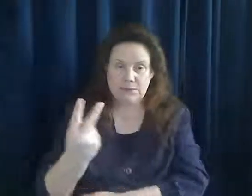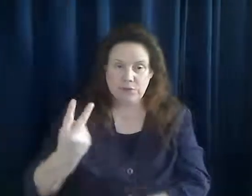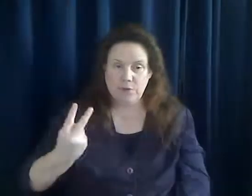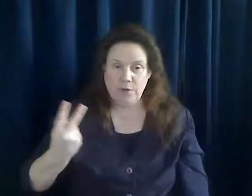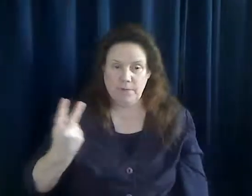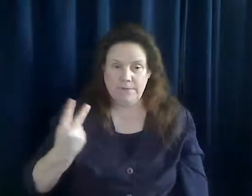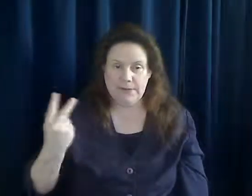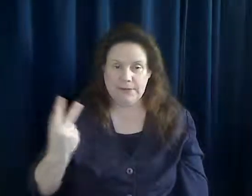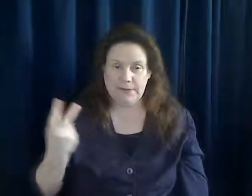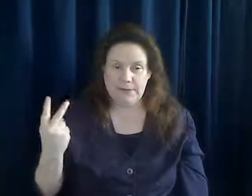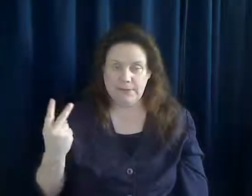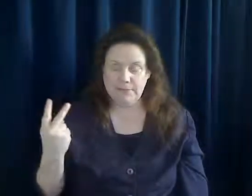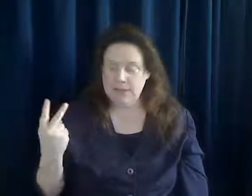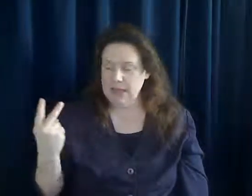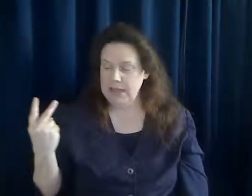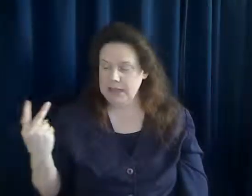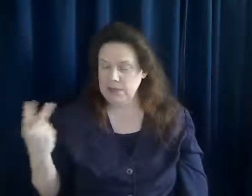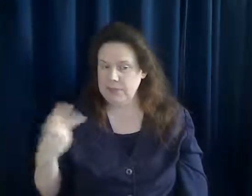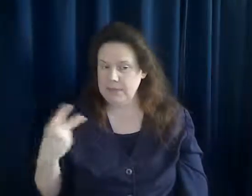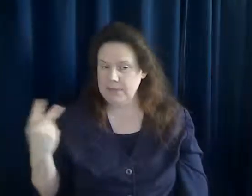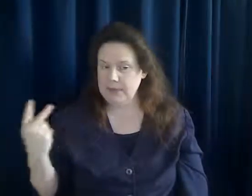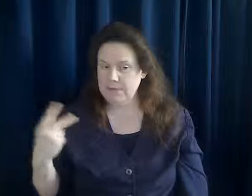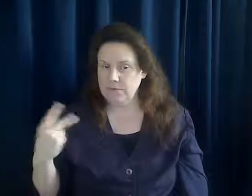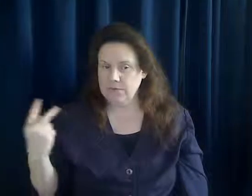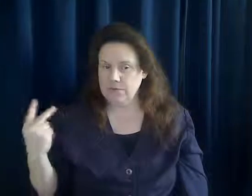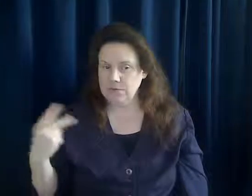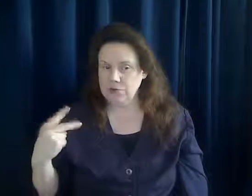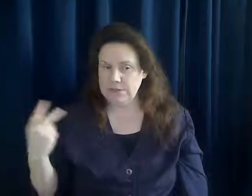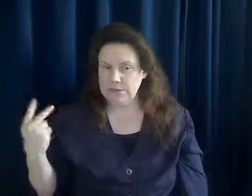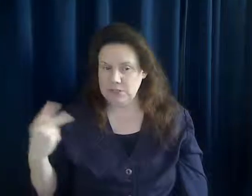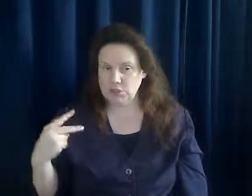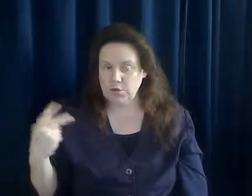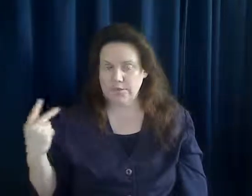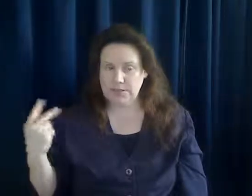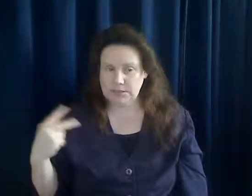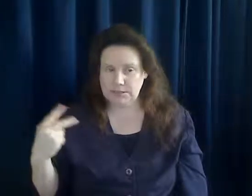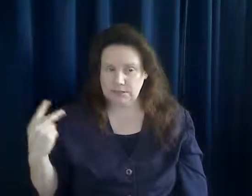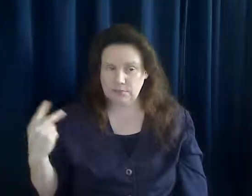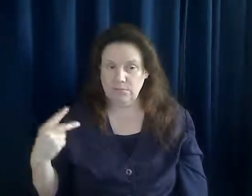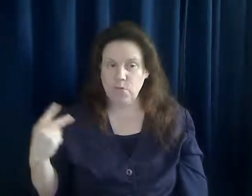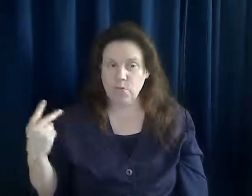2, palm facing me, and I shake it back and forth to show it's the two of us.